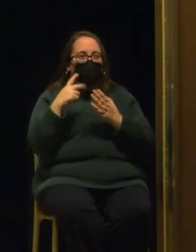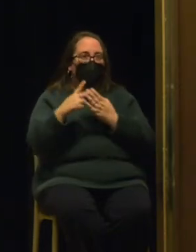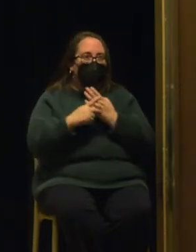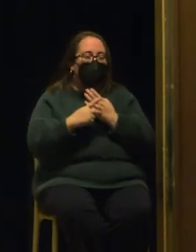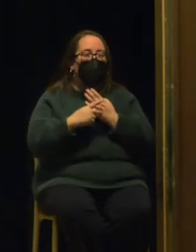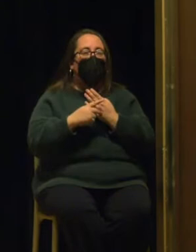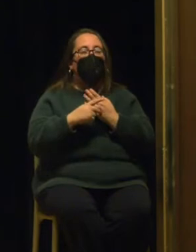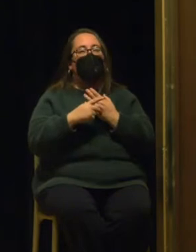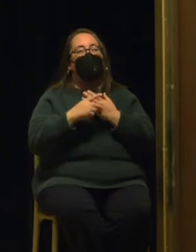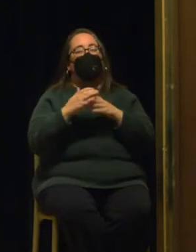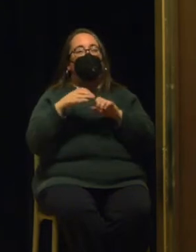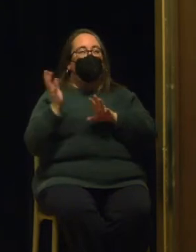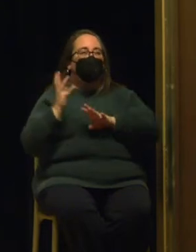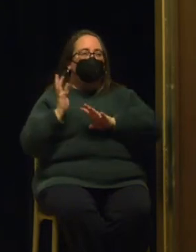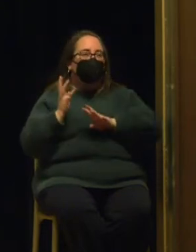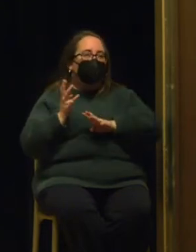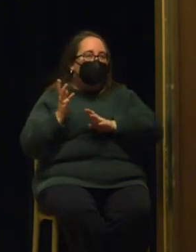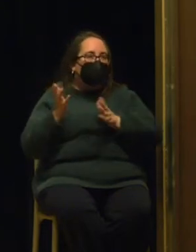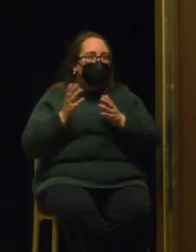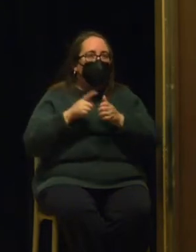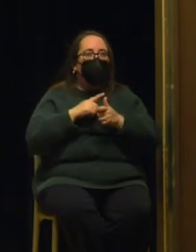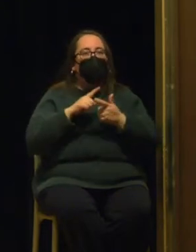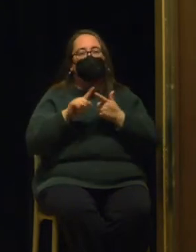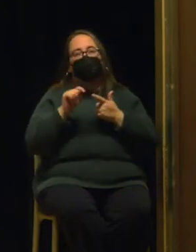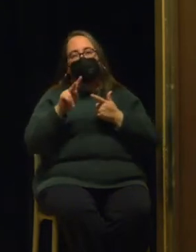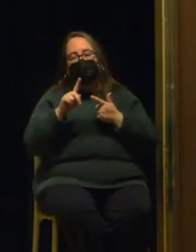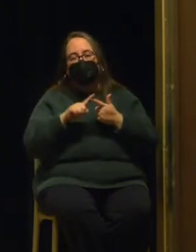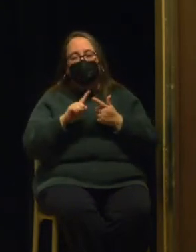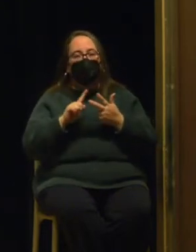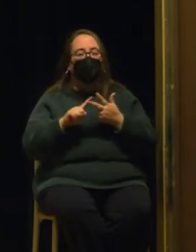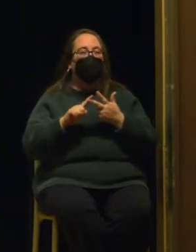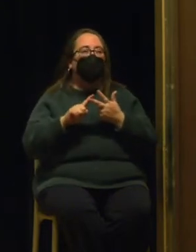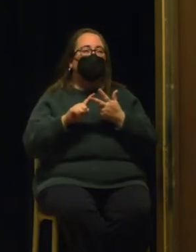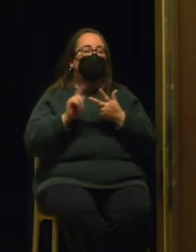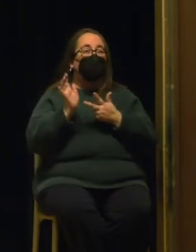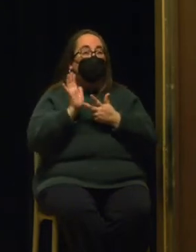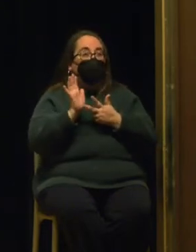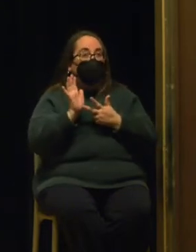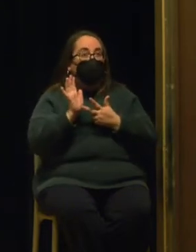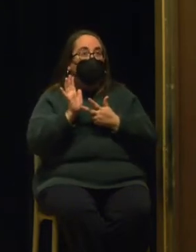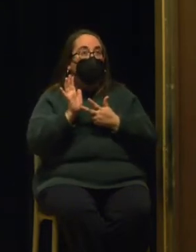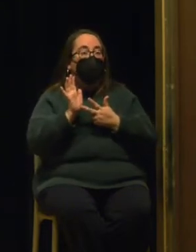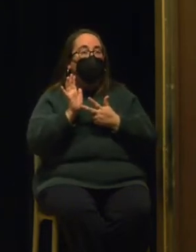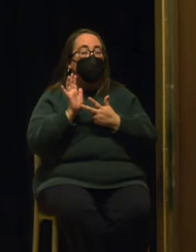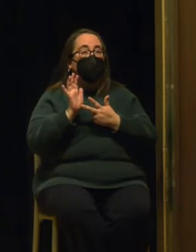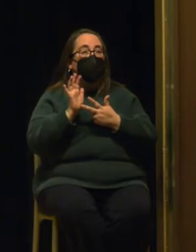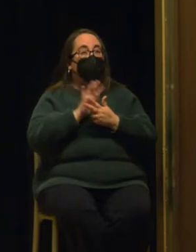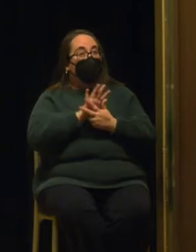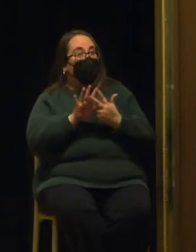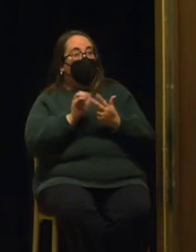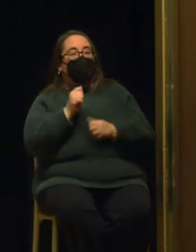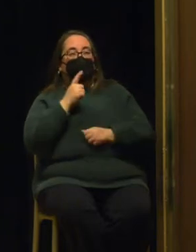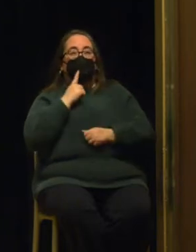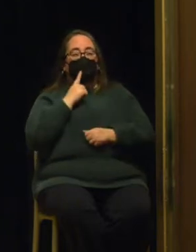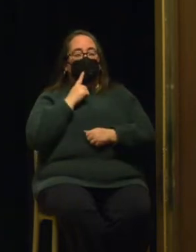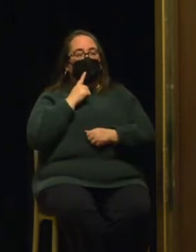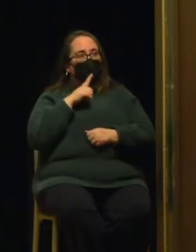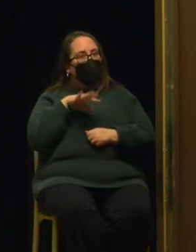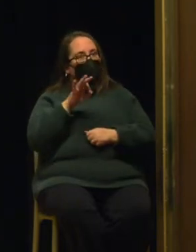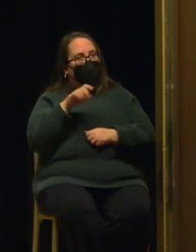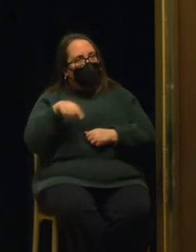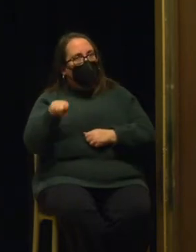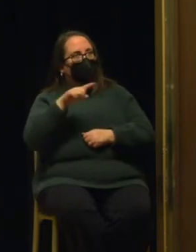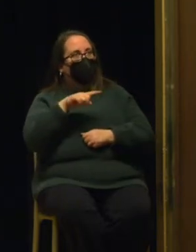on the streaming services, on TV, and on films. Mm-hmm. You know, like I said, they finally realized that